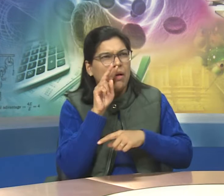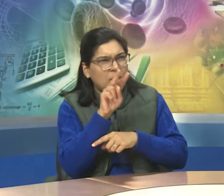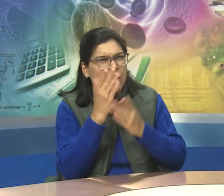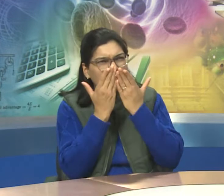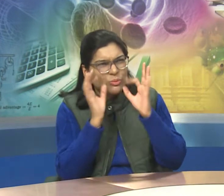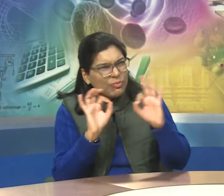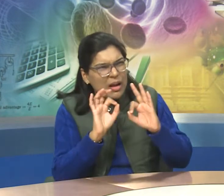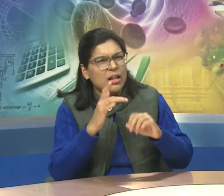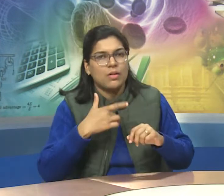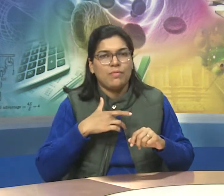Gradually,